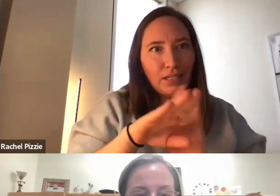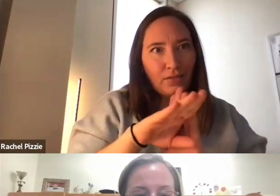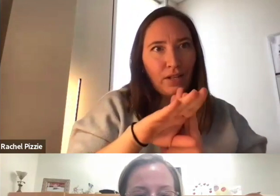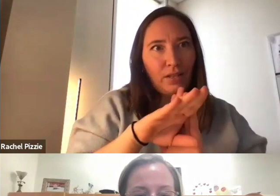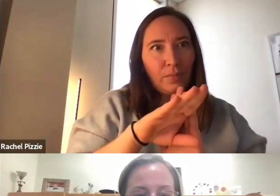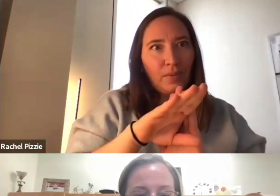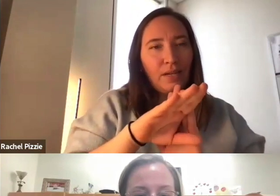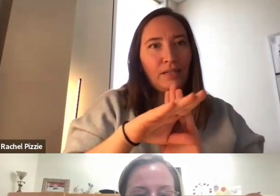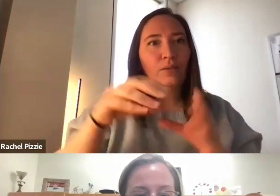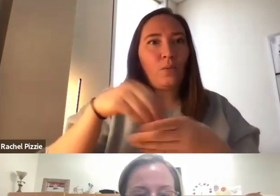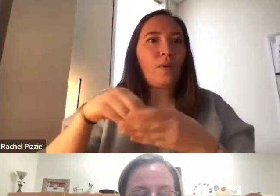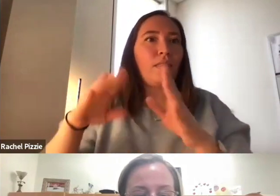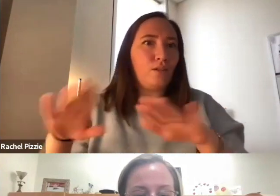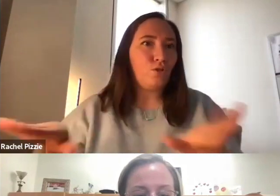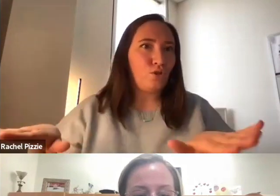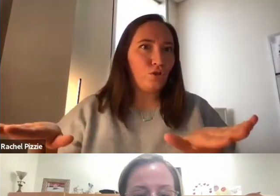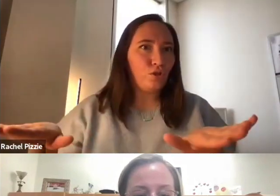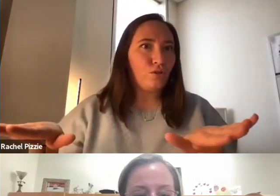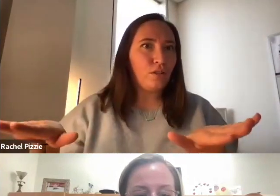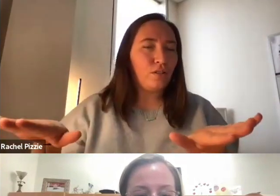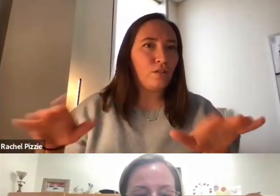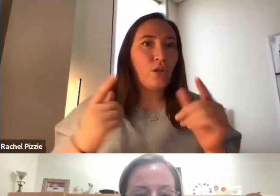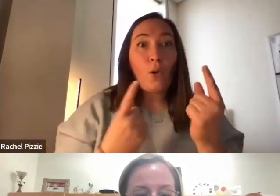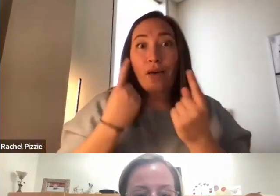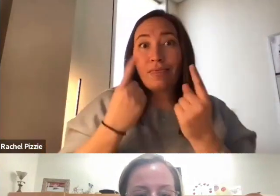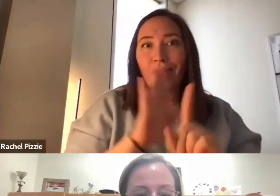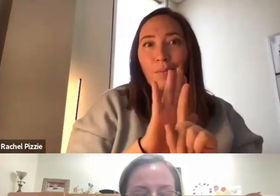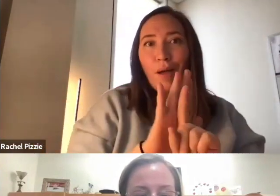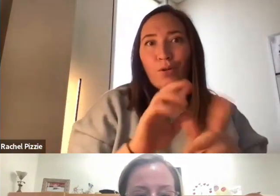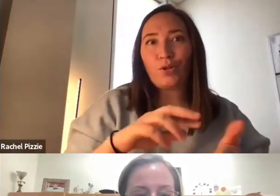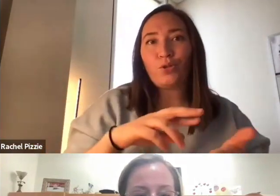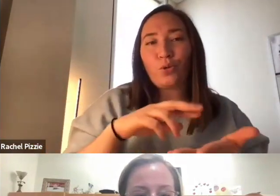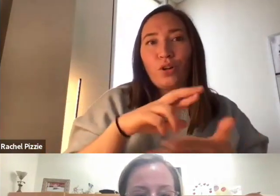white matter development within children.